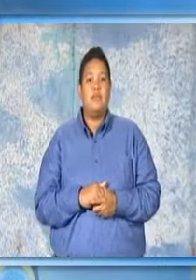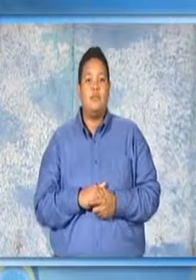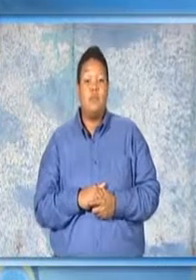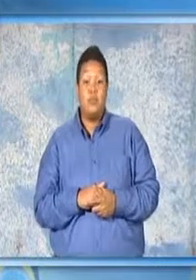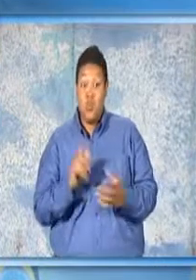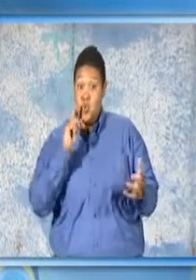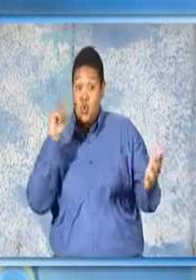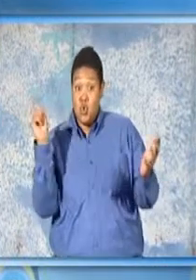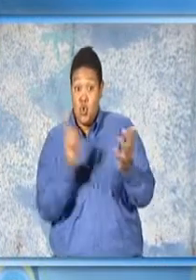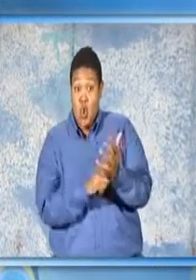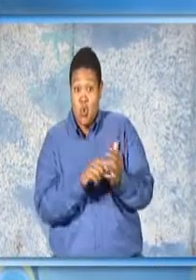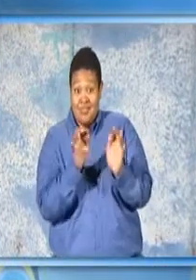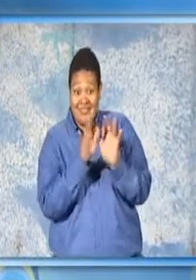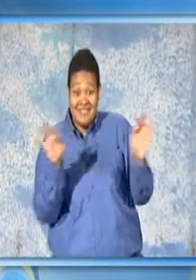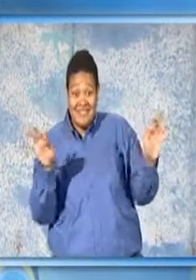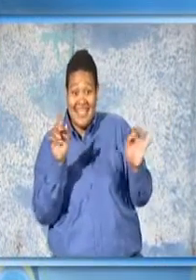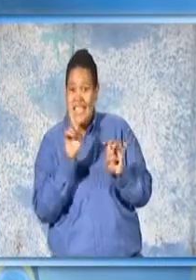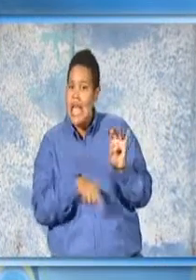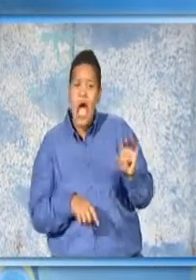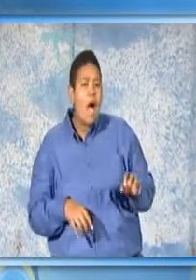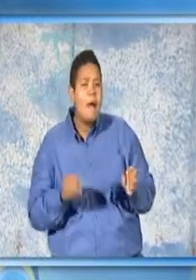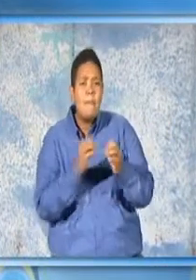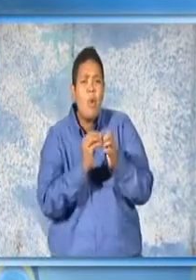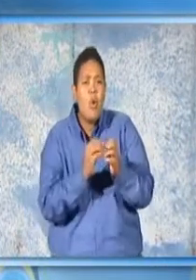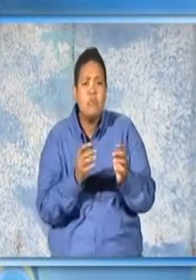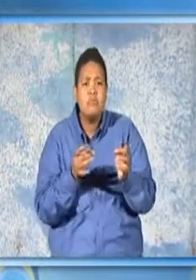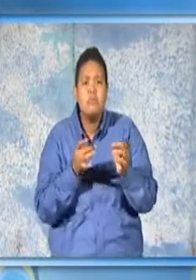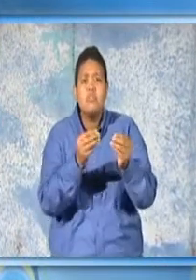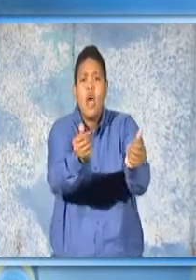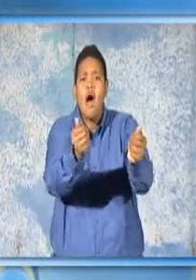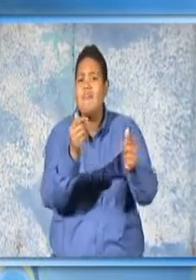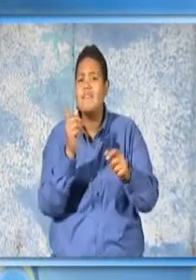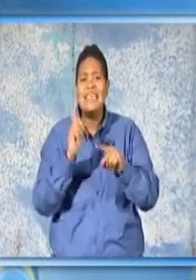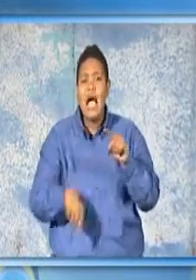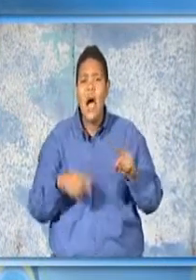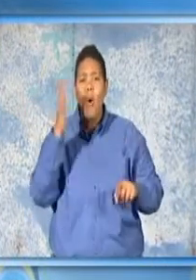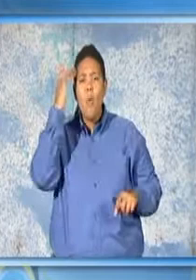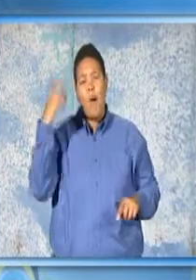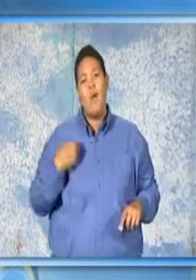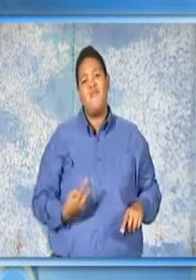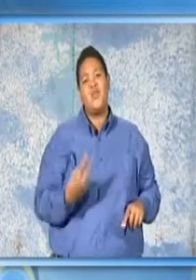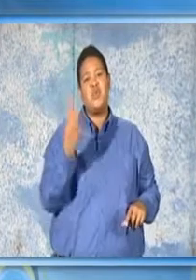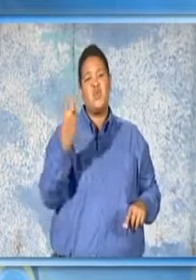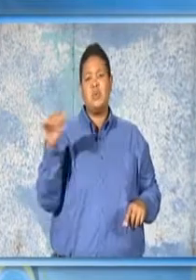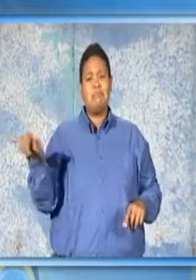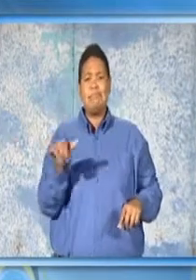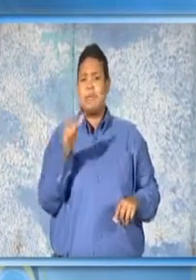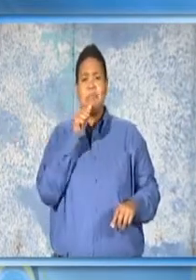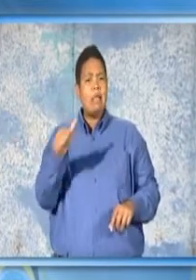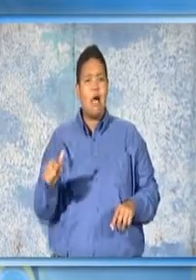Note that the expression cannot be further simplified because we now have two unlike terms.